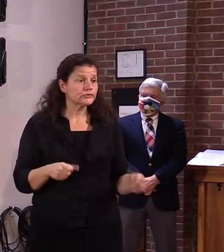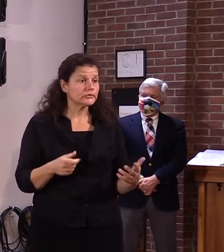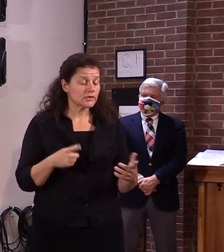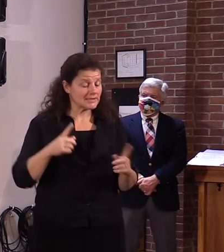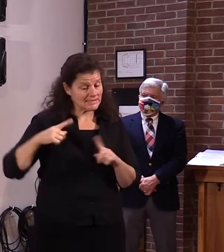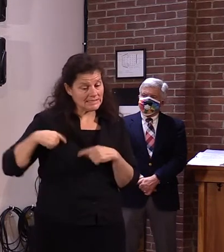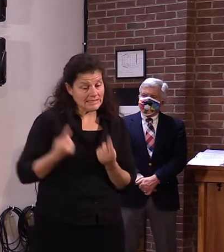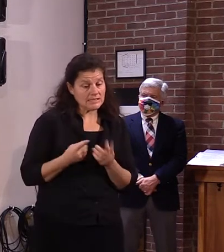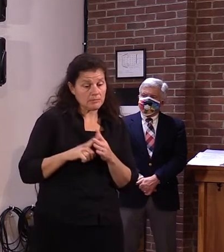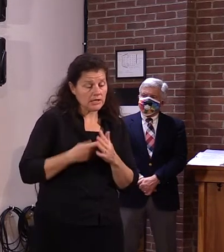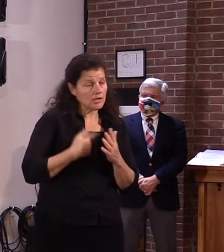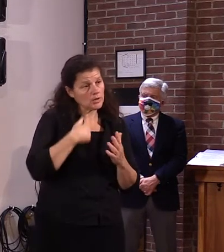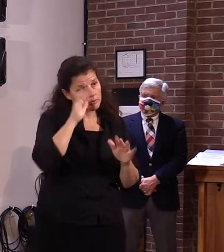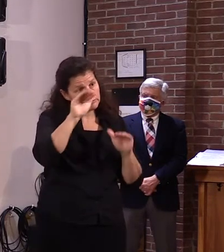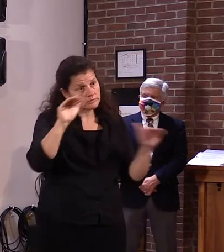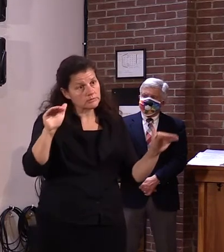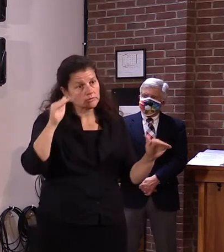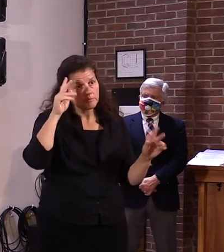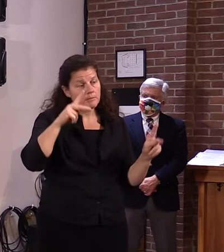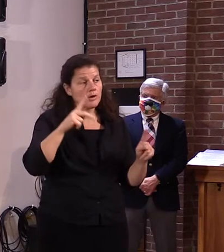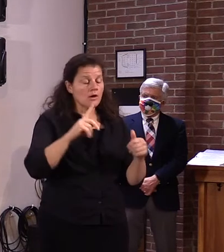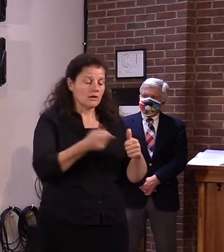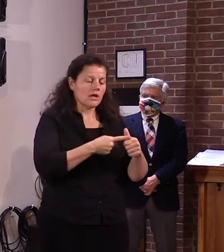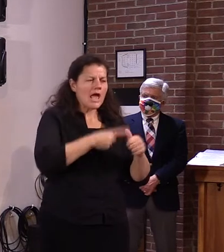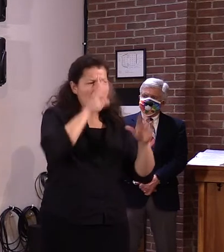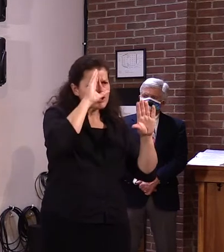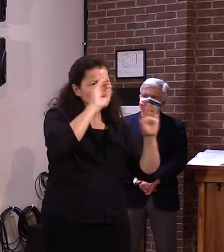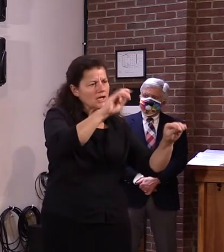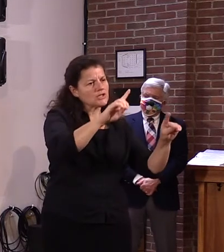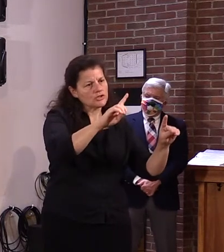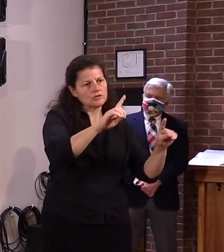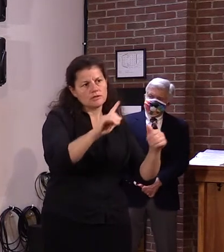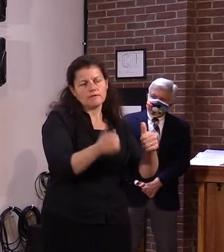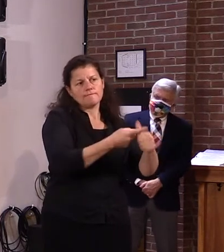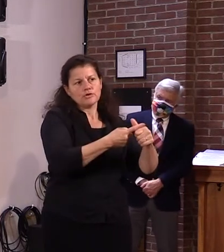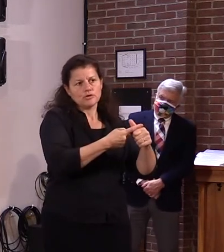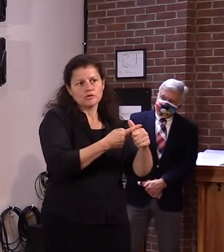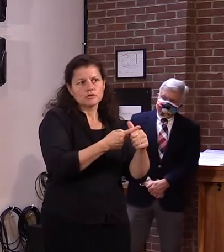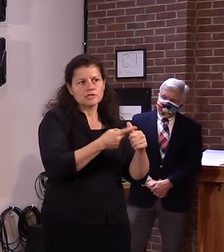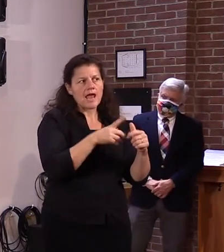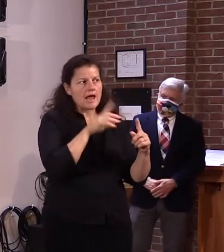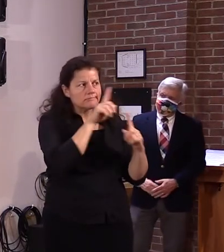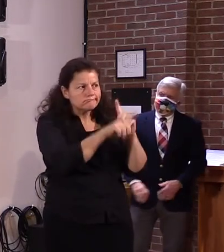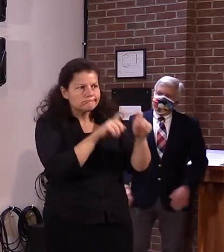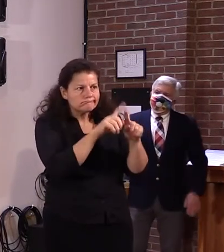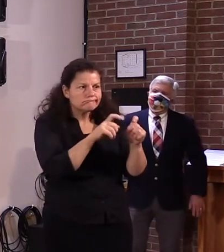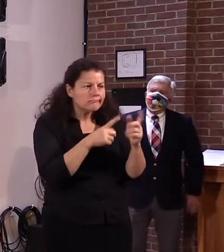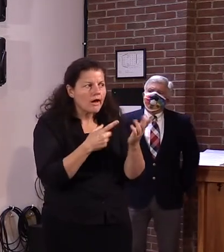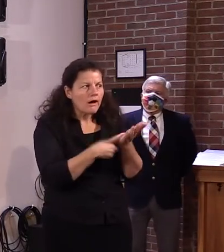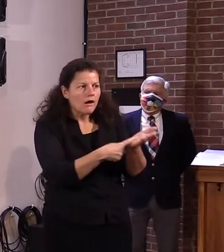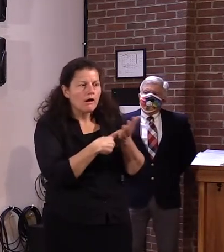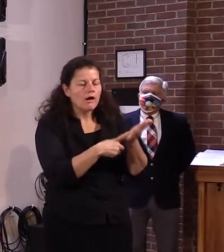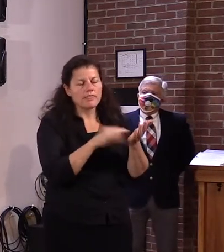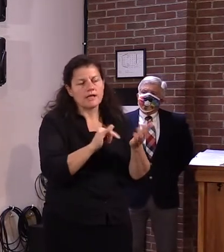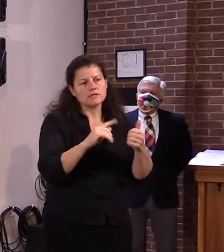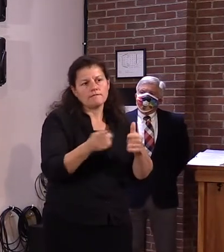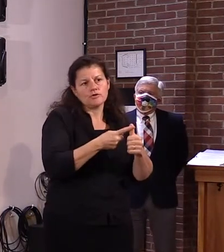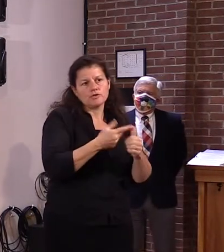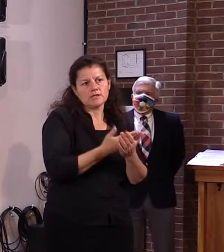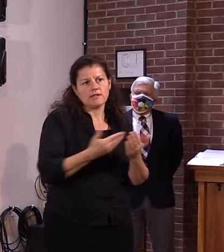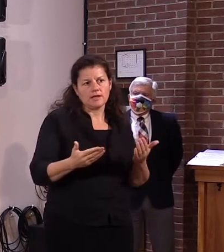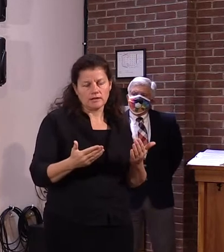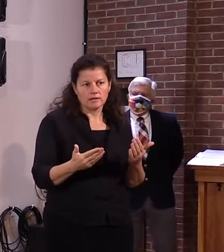since the beginning, education and engagement is the first line of inquiry. And in the event we get